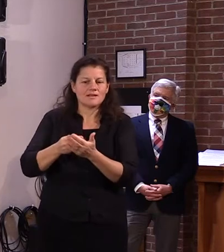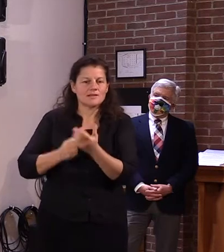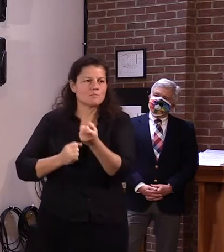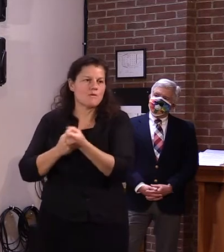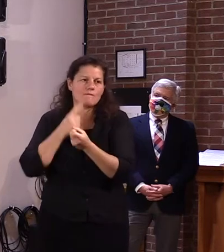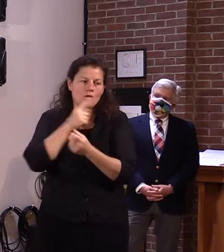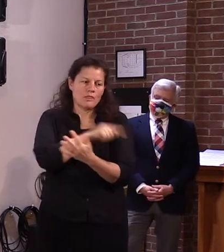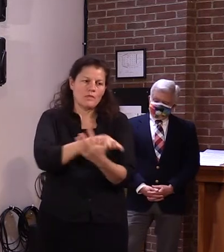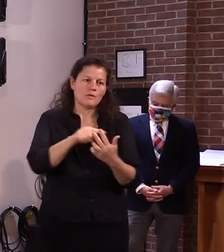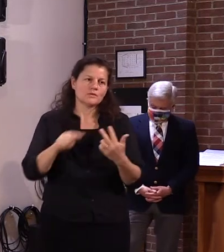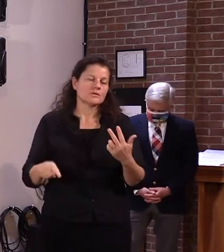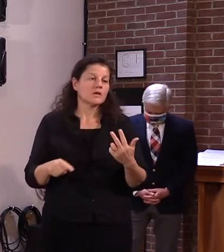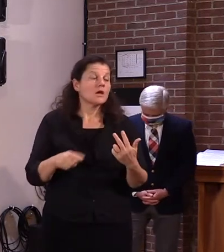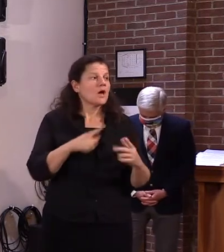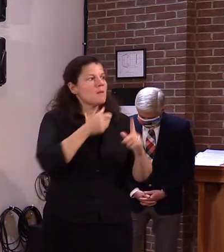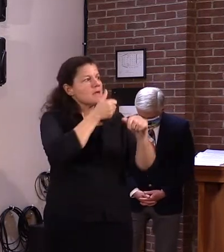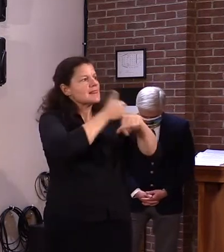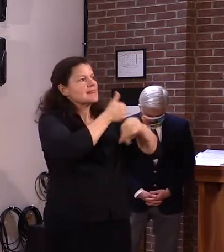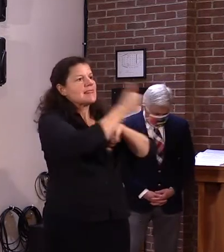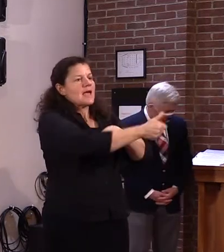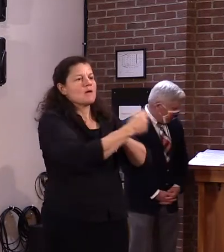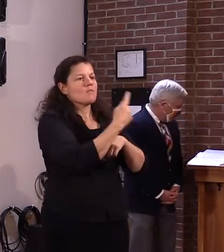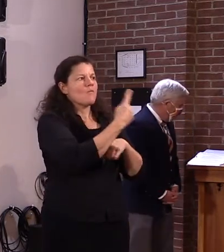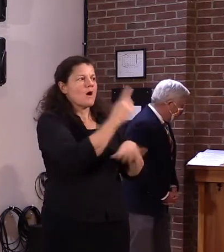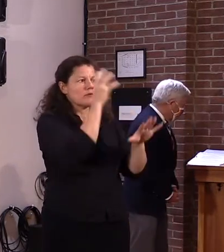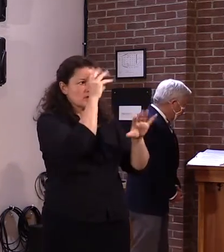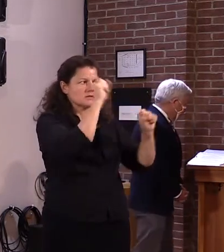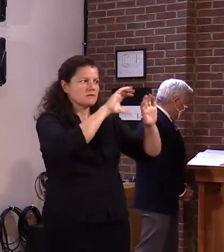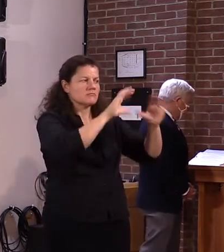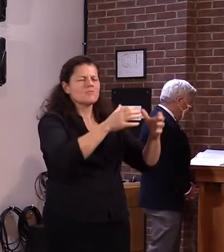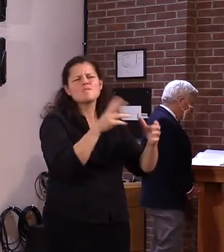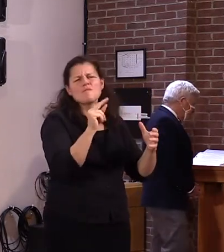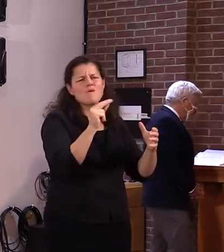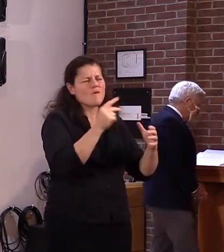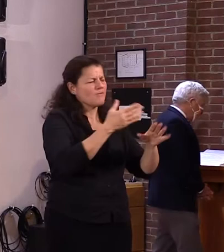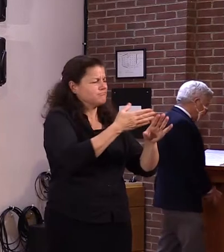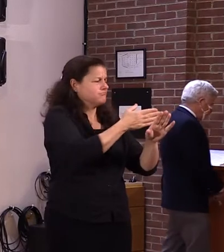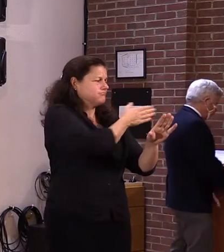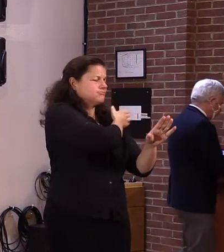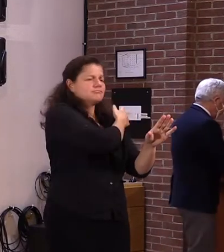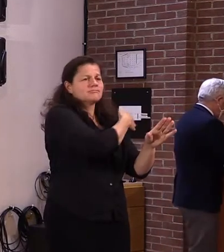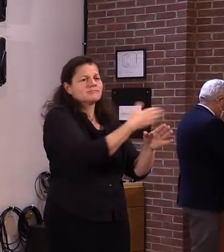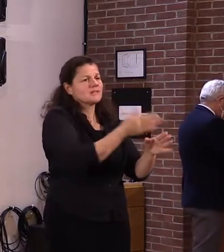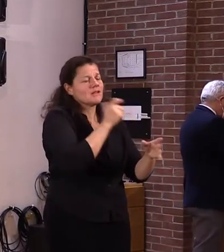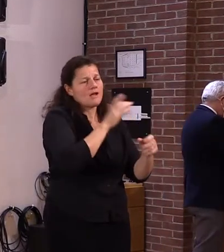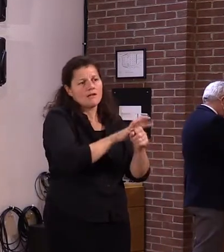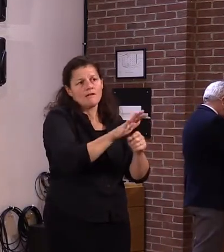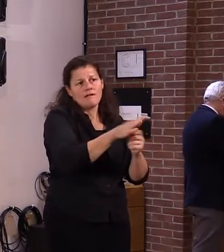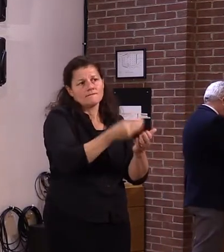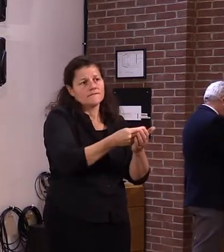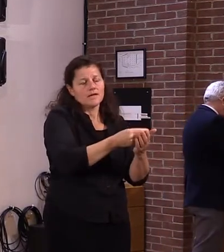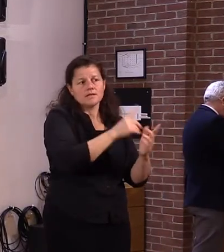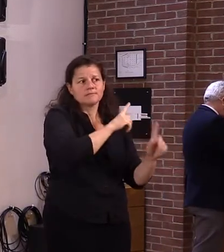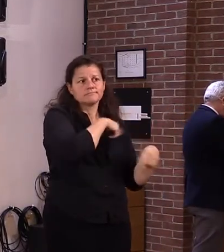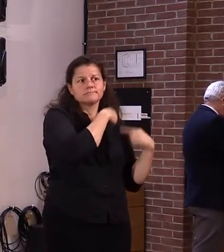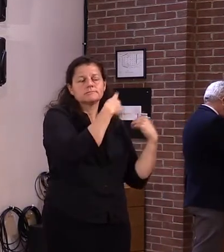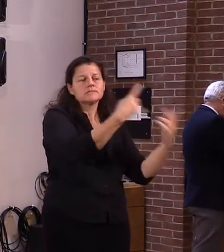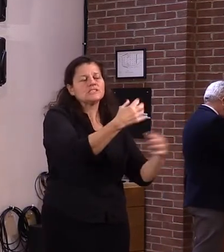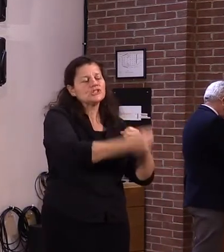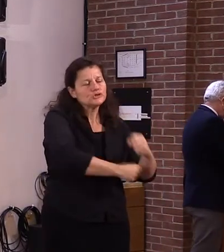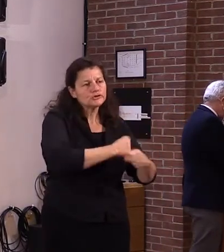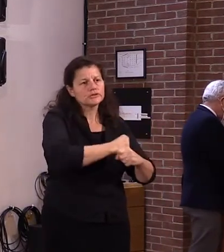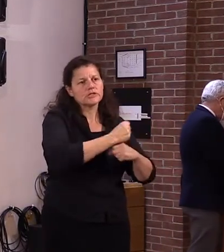historic. It goes across multiple parties, multiple administrations. I think this will have been the wake-up